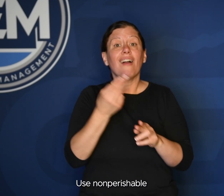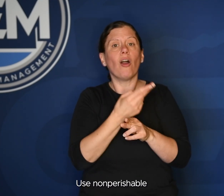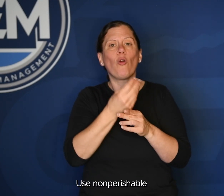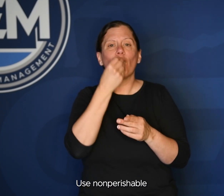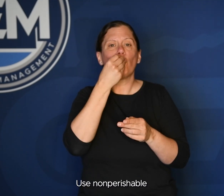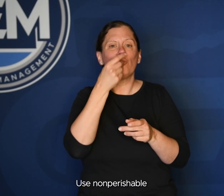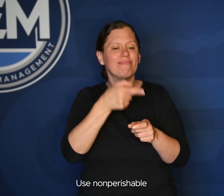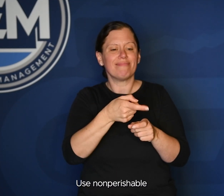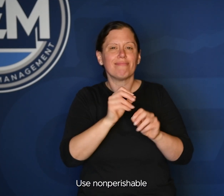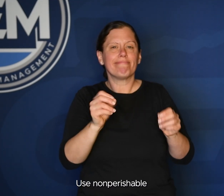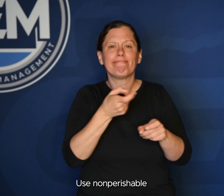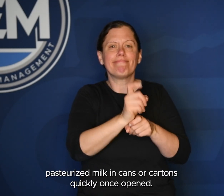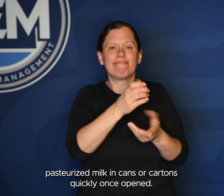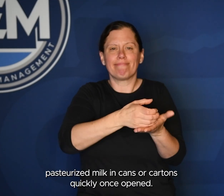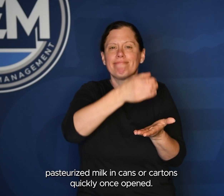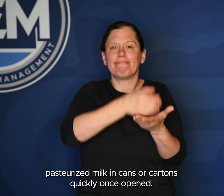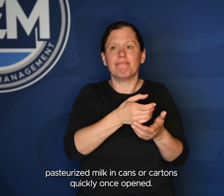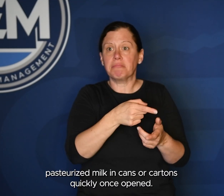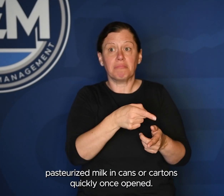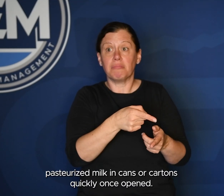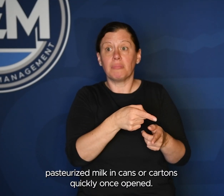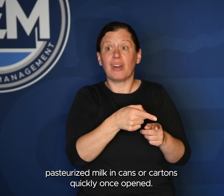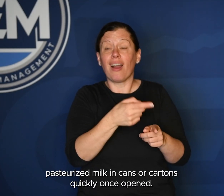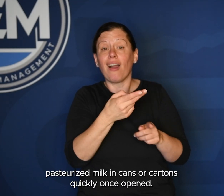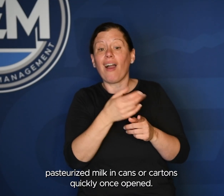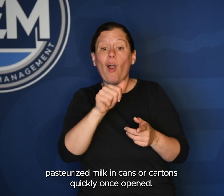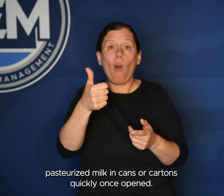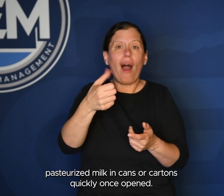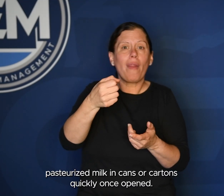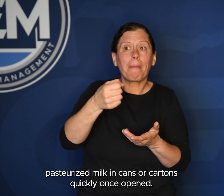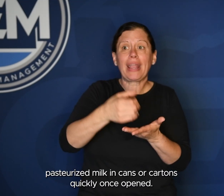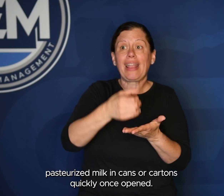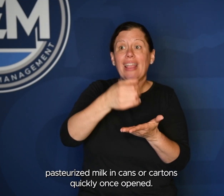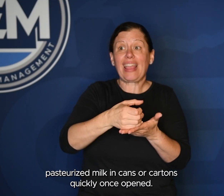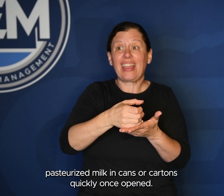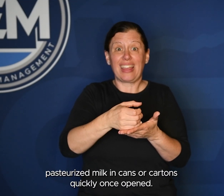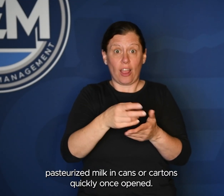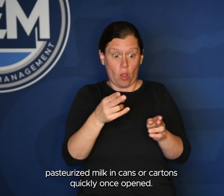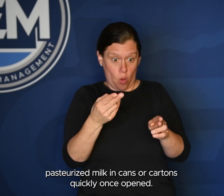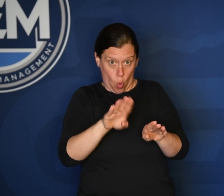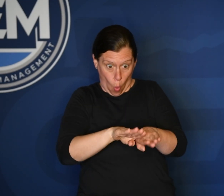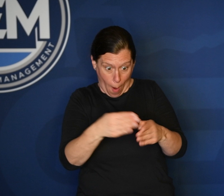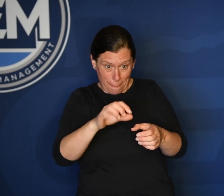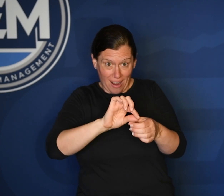Use non-perishable pasteurized milk in cans or cartons quickly once opened.